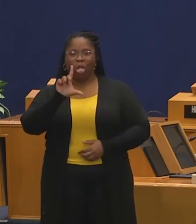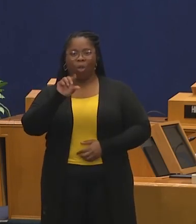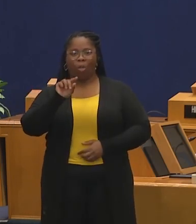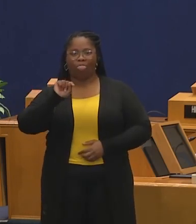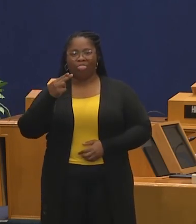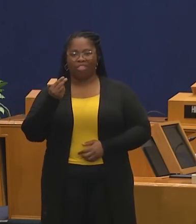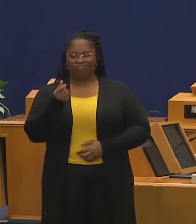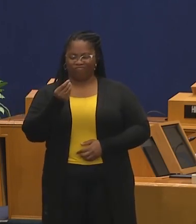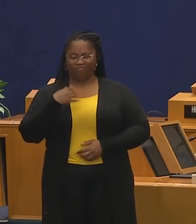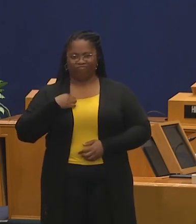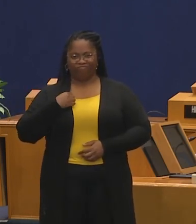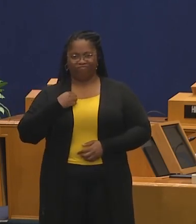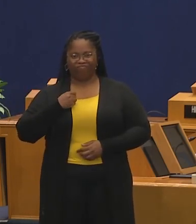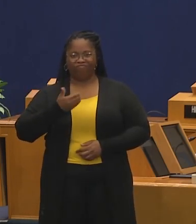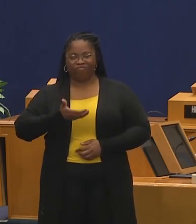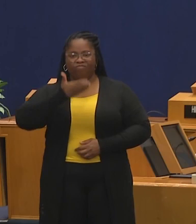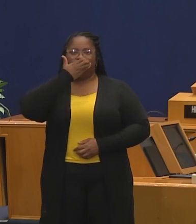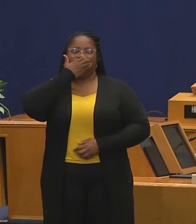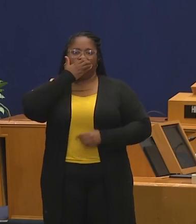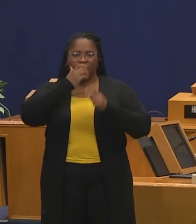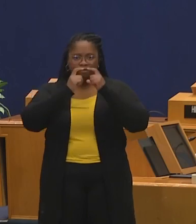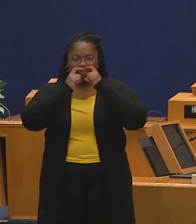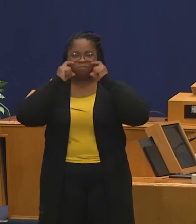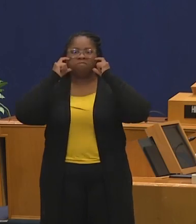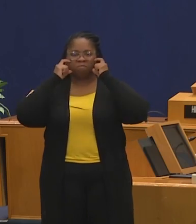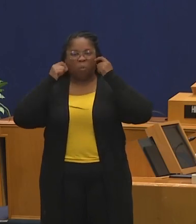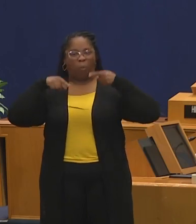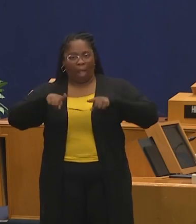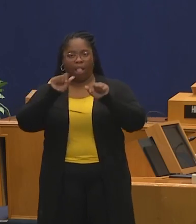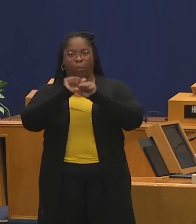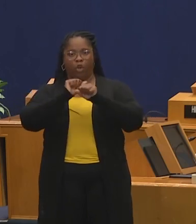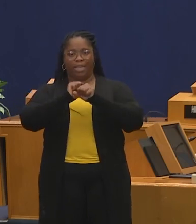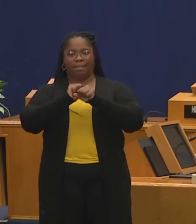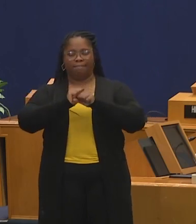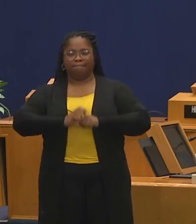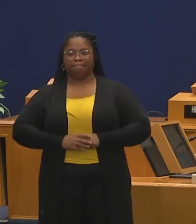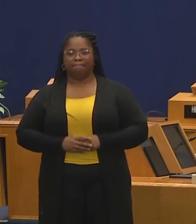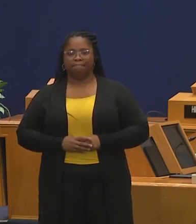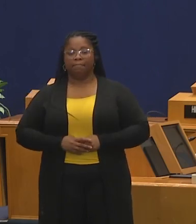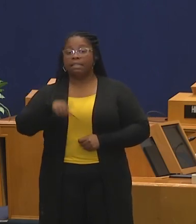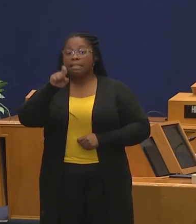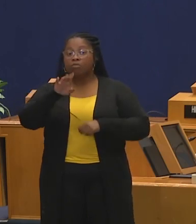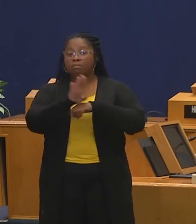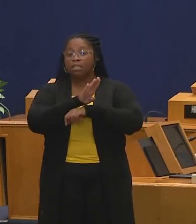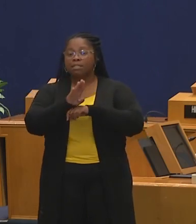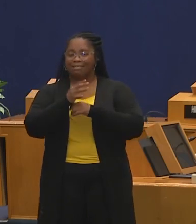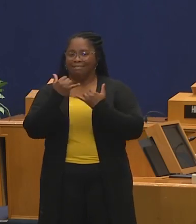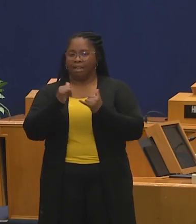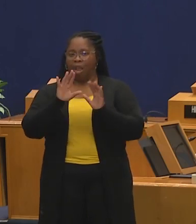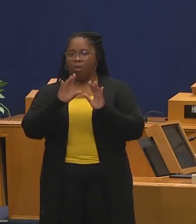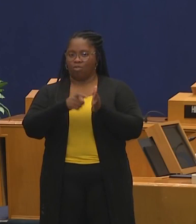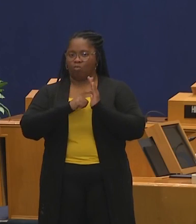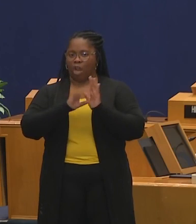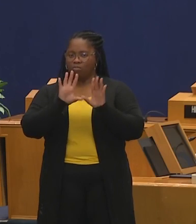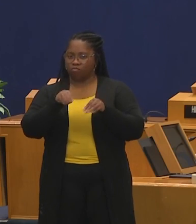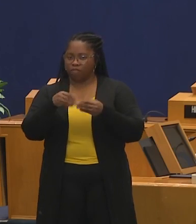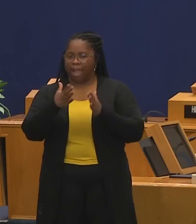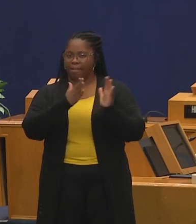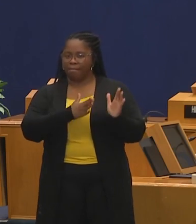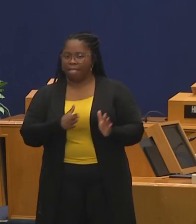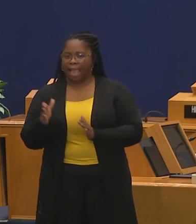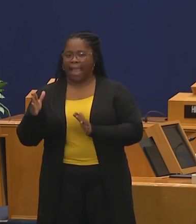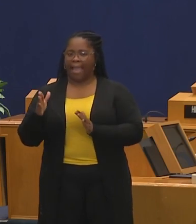they're performing these duties. Essential businesses are also required to provide a plan, to share the